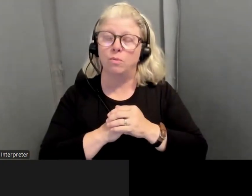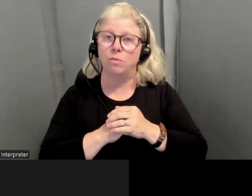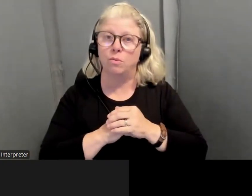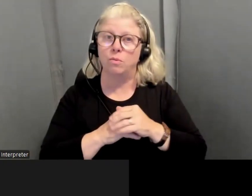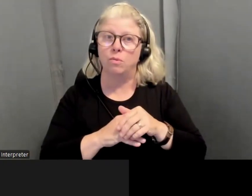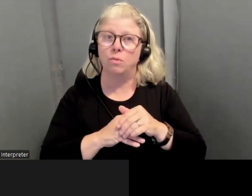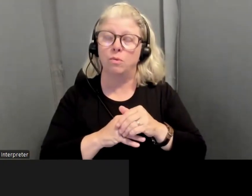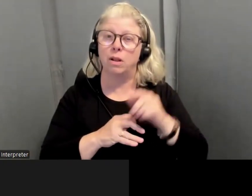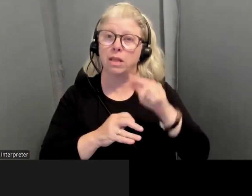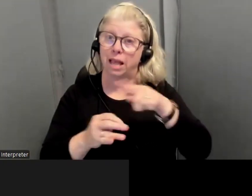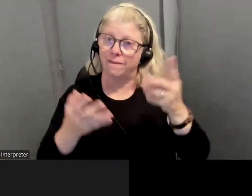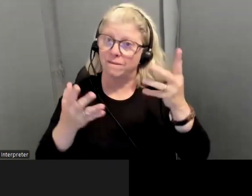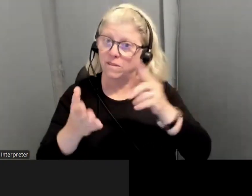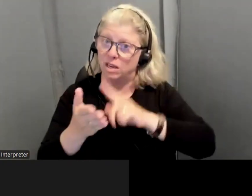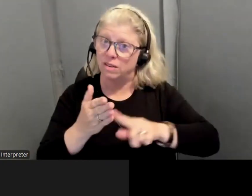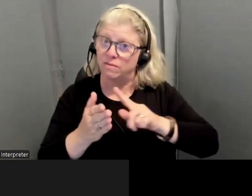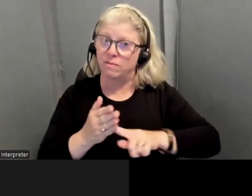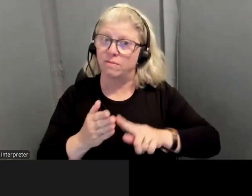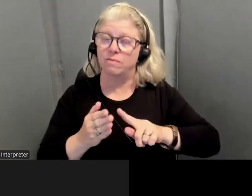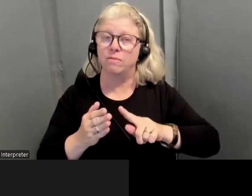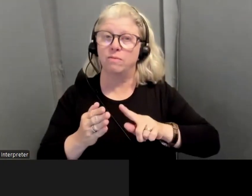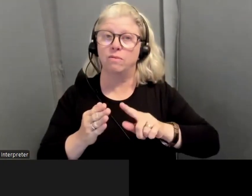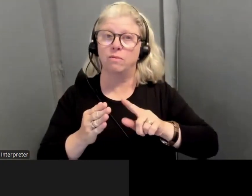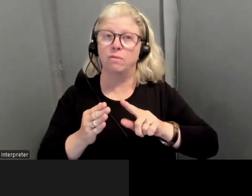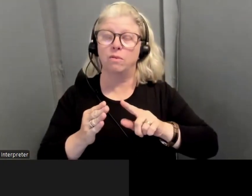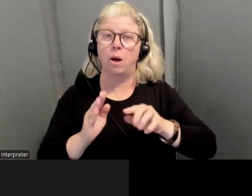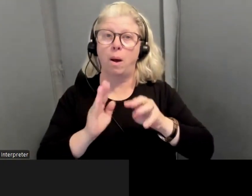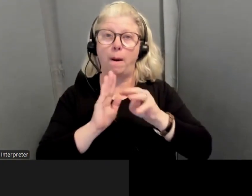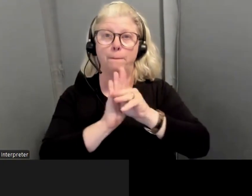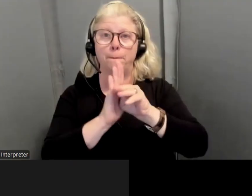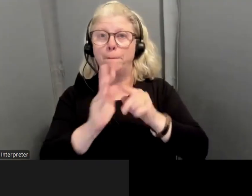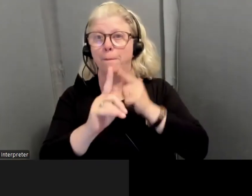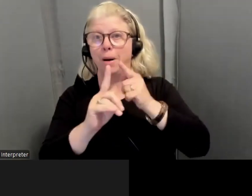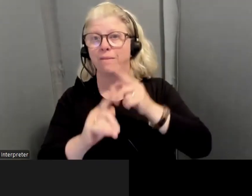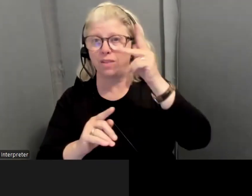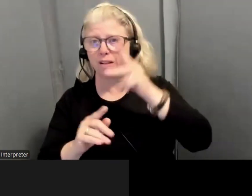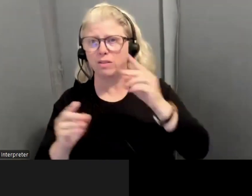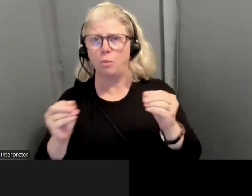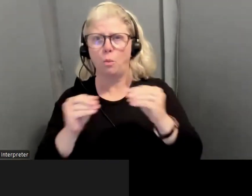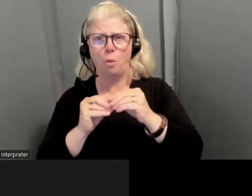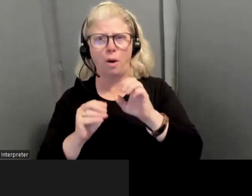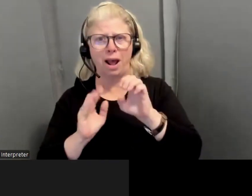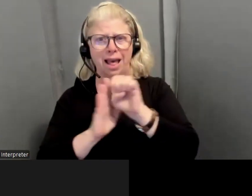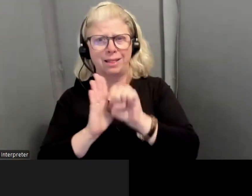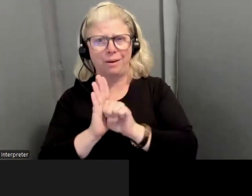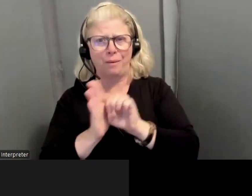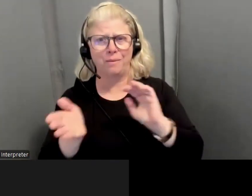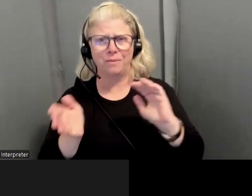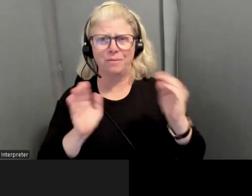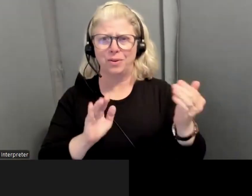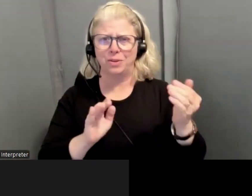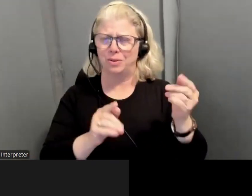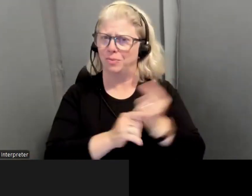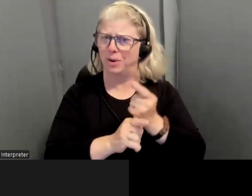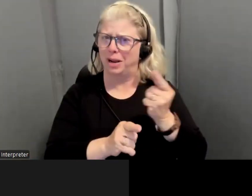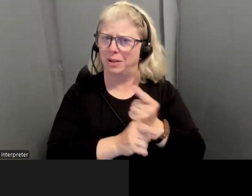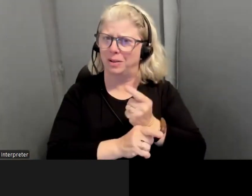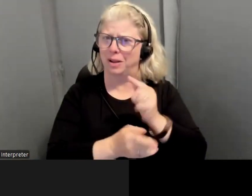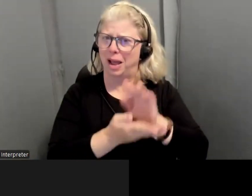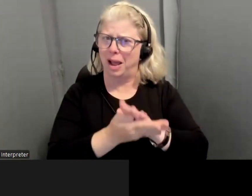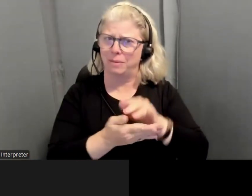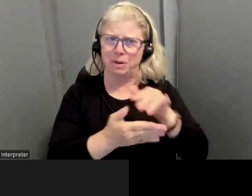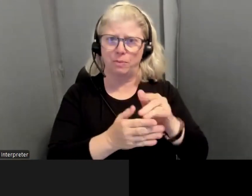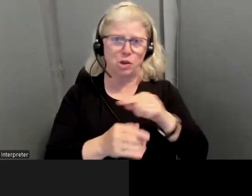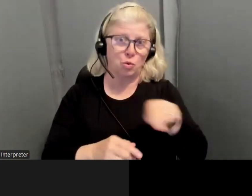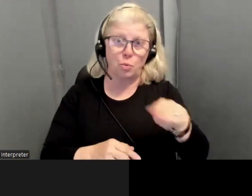where they investigated whether moral philosophers are more ethical than your average academic. You would